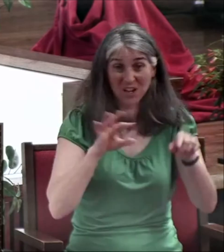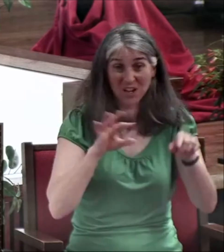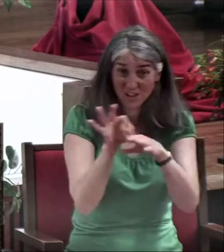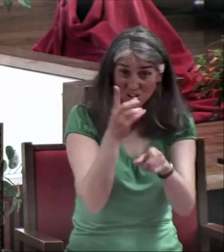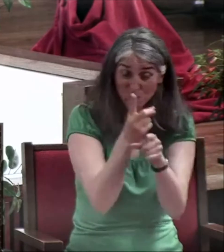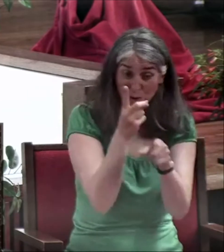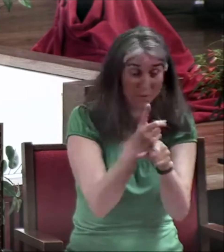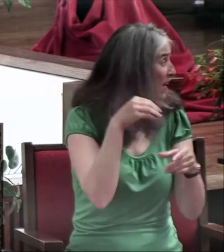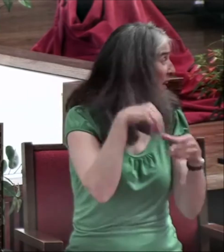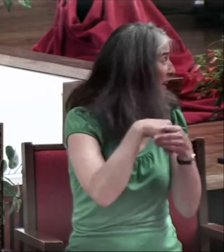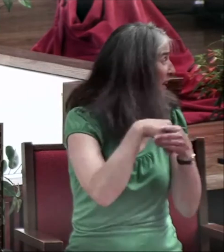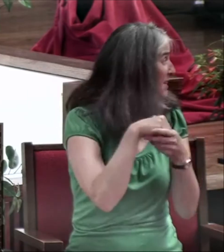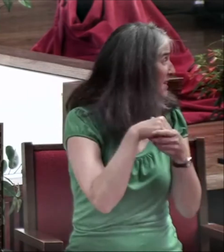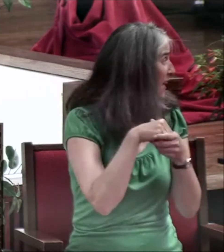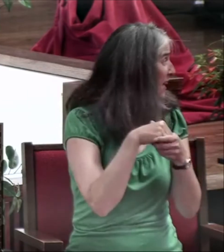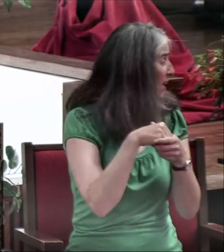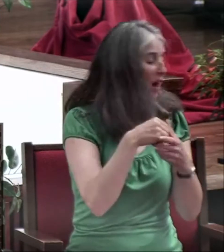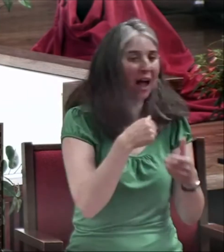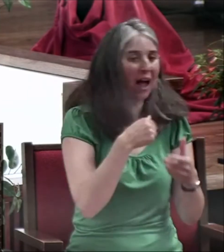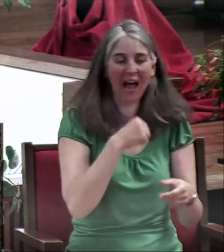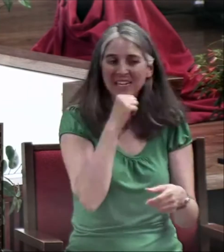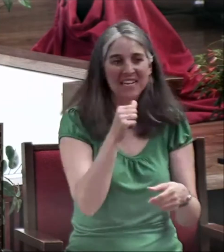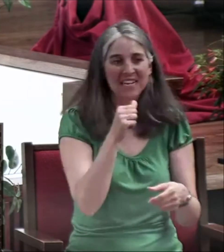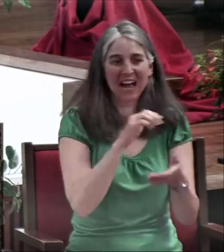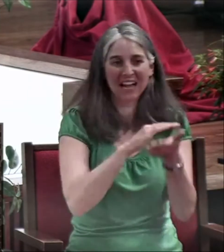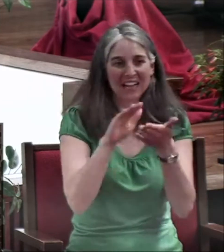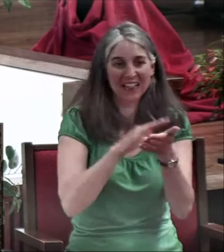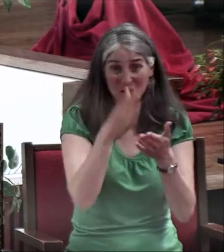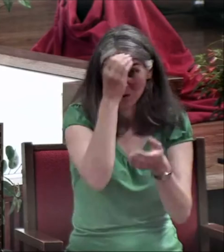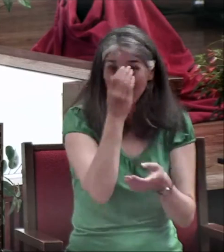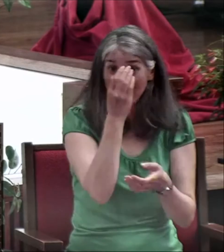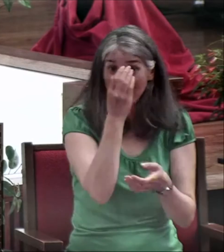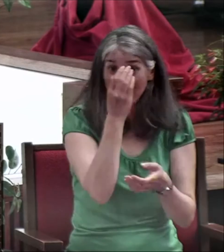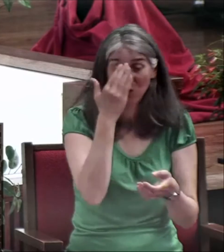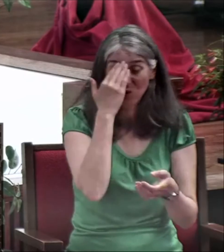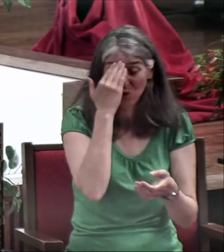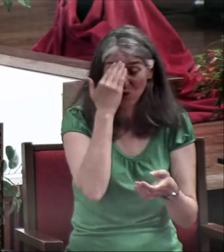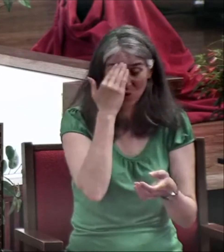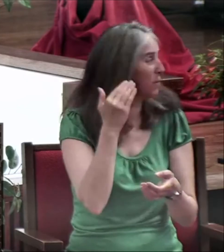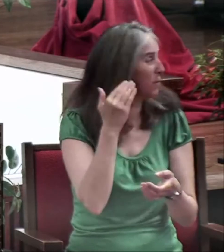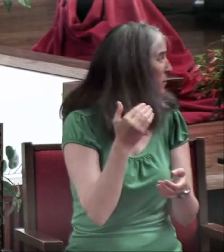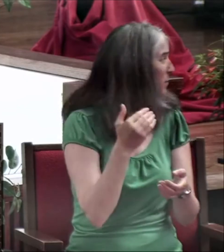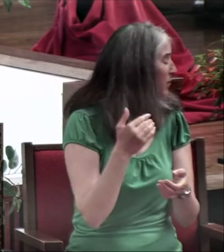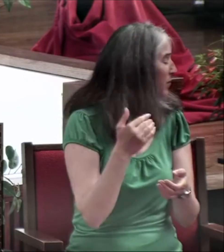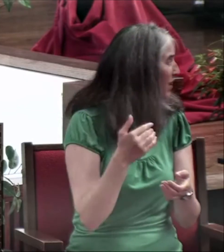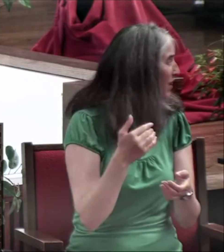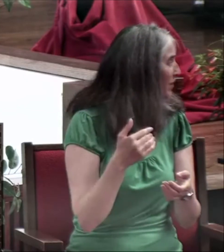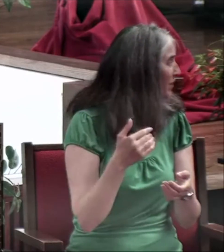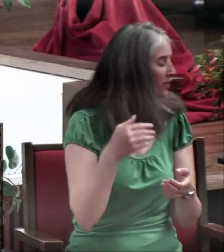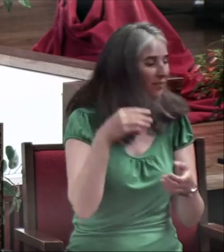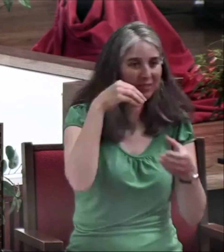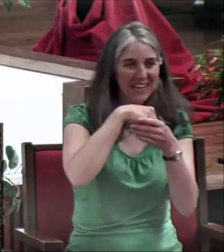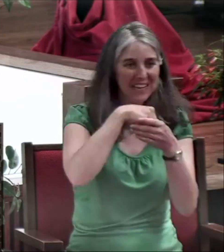inside your bar in here, and I purposely didn't clean it because I wanted to make sure you knew that's a lie. I just haven't got around to cleaning it.